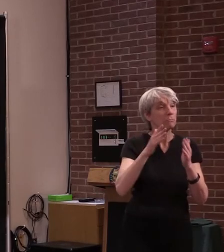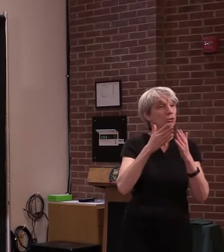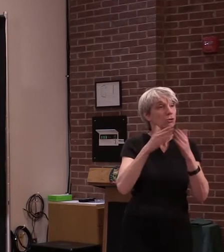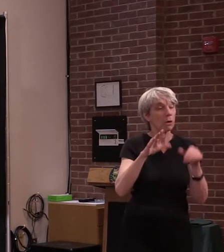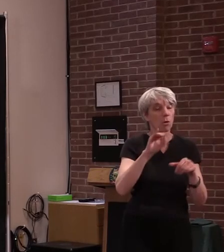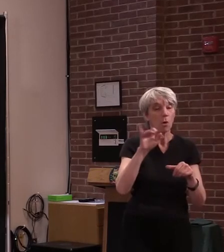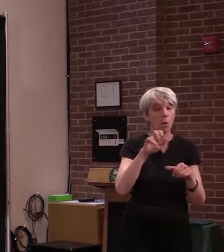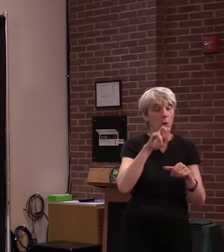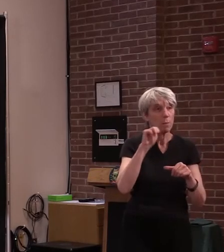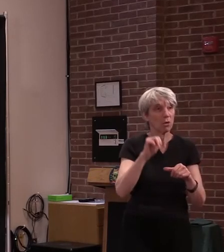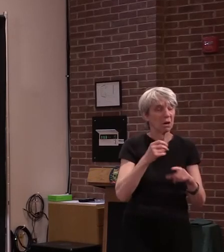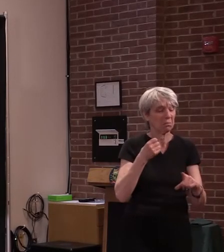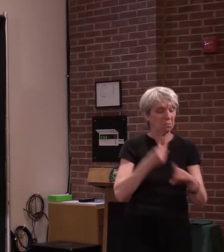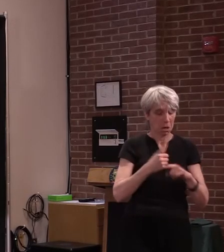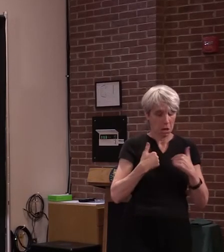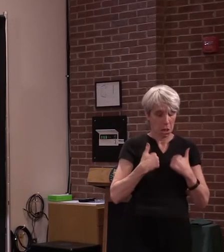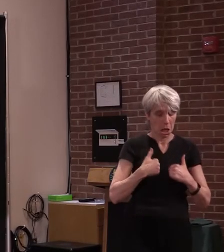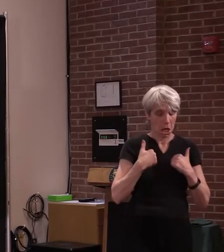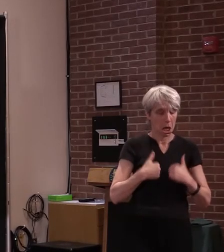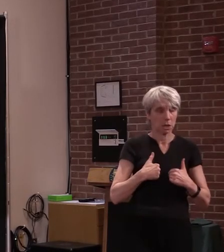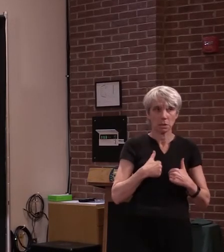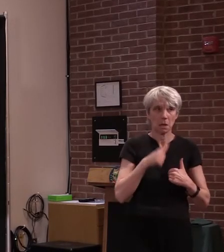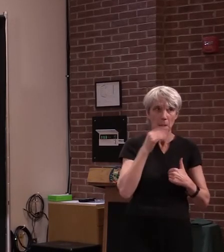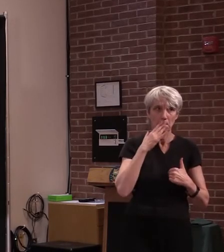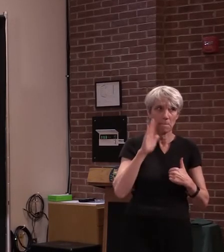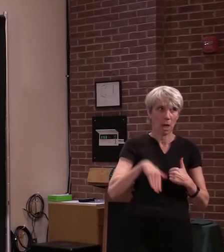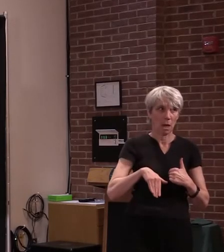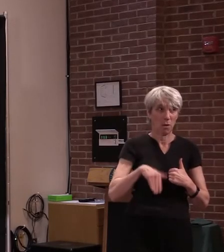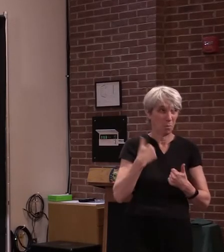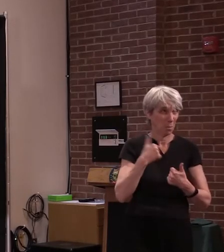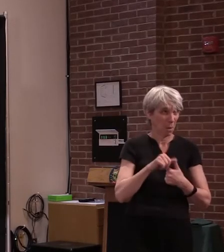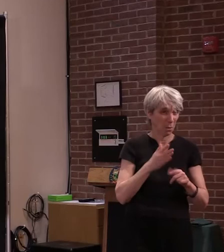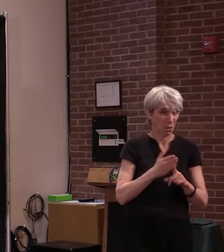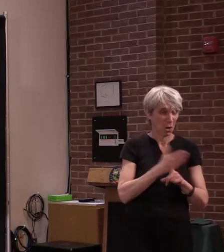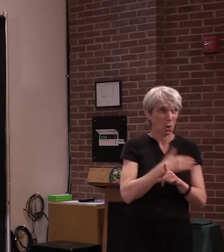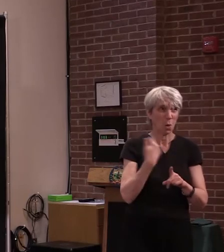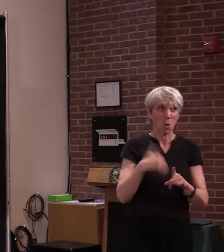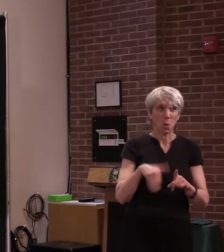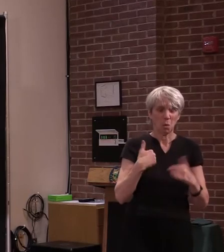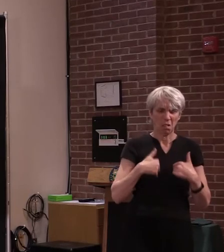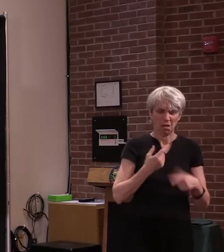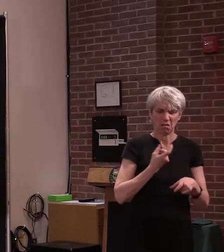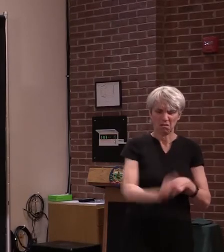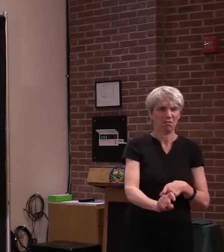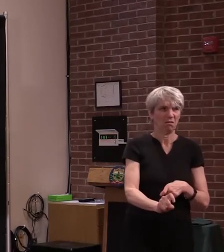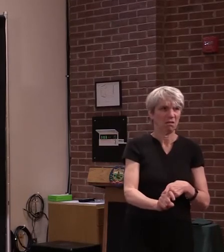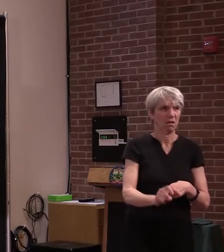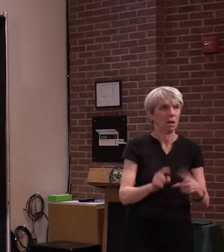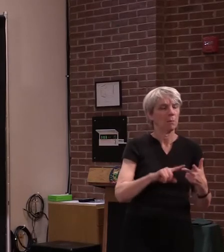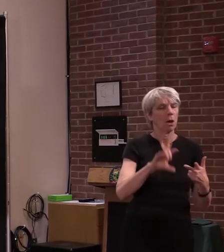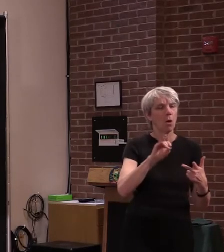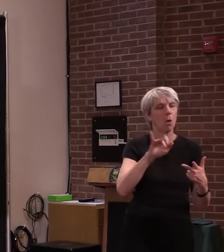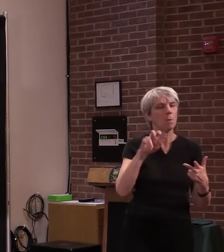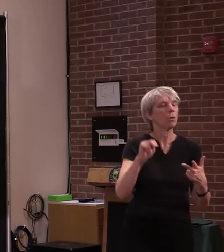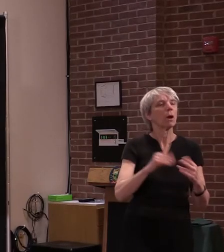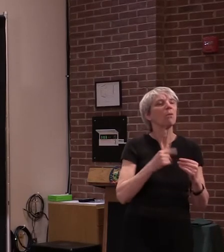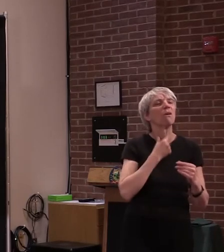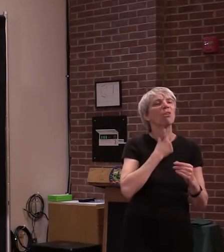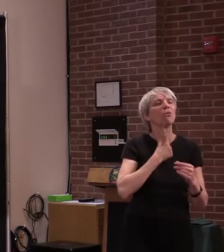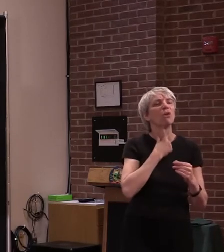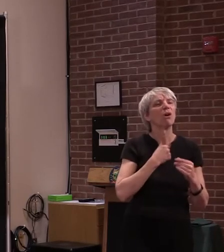impactful on the lung tissue itself, more on the upper airways